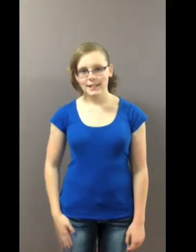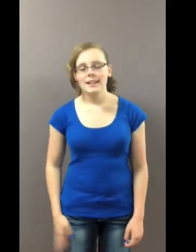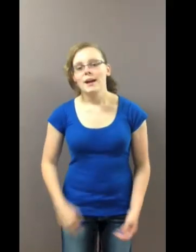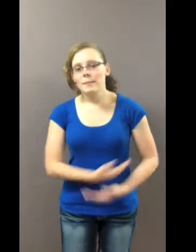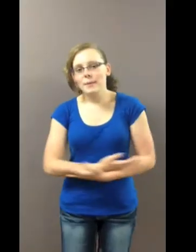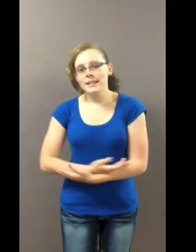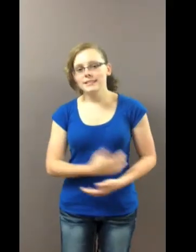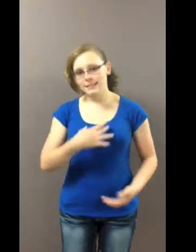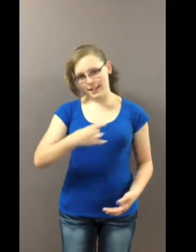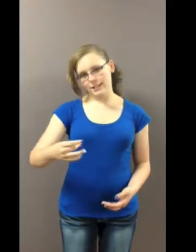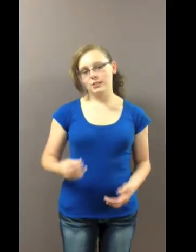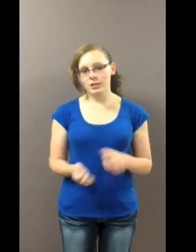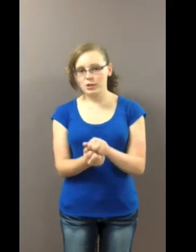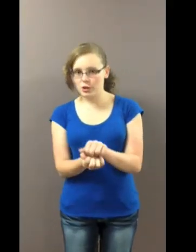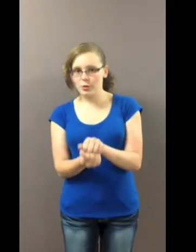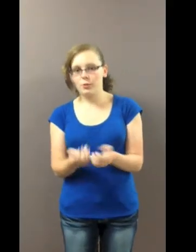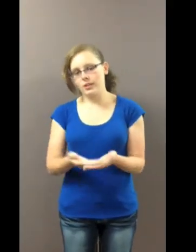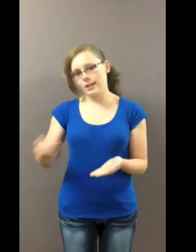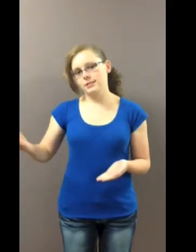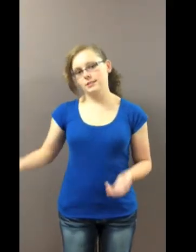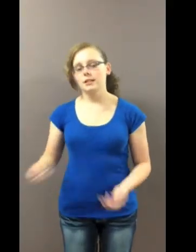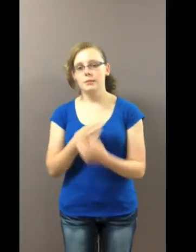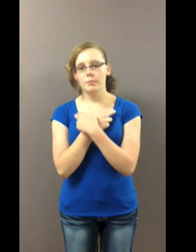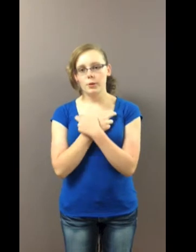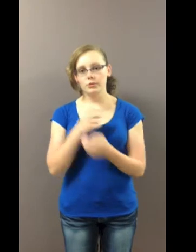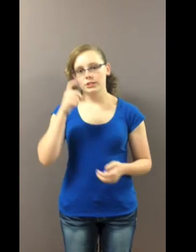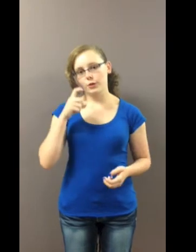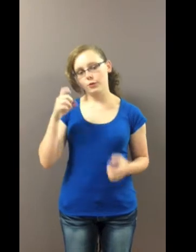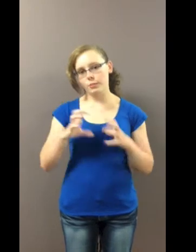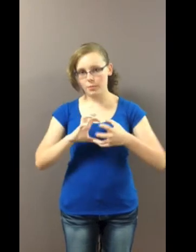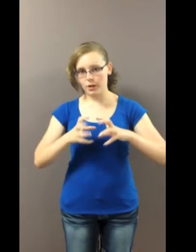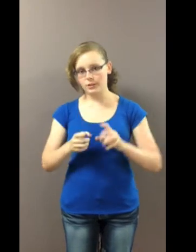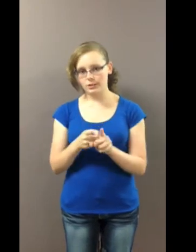Puppies like to chew on things like bones or rubber balls or even sticks.